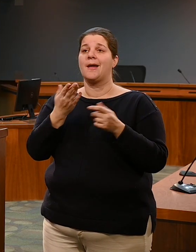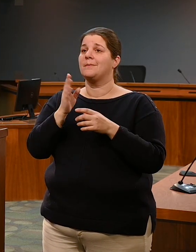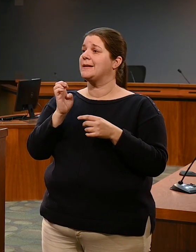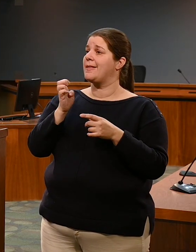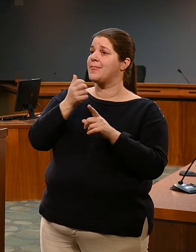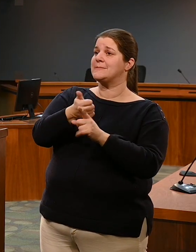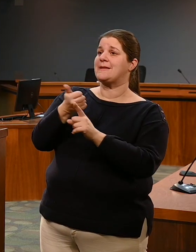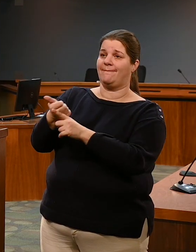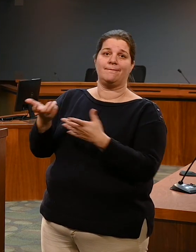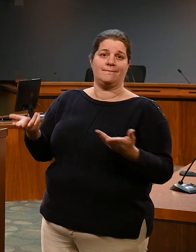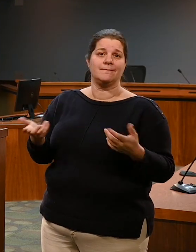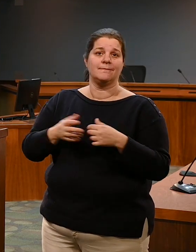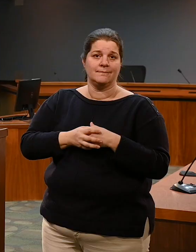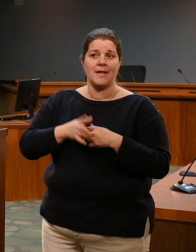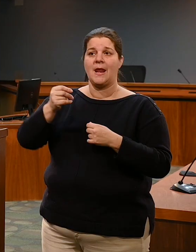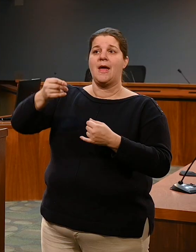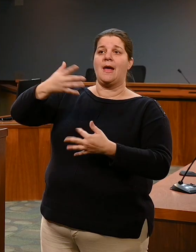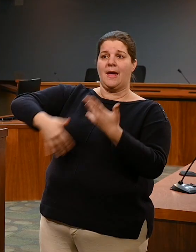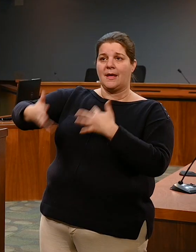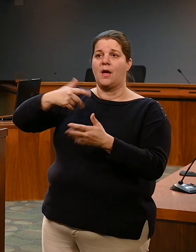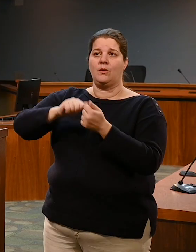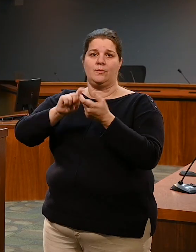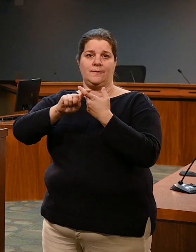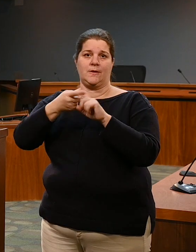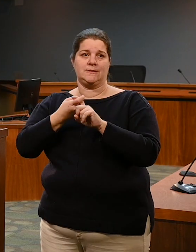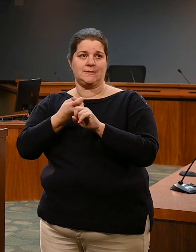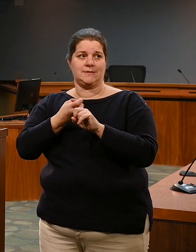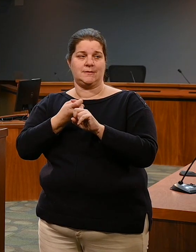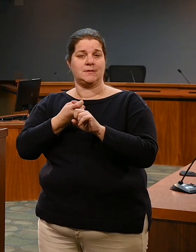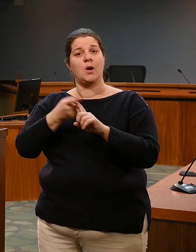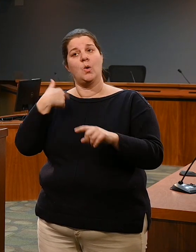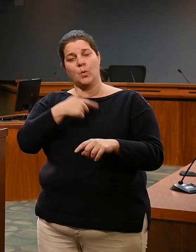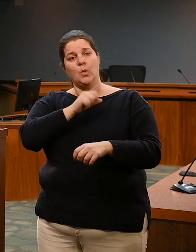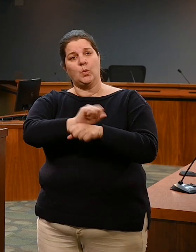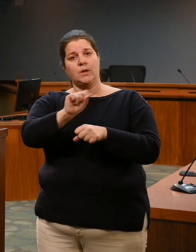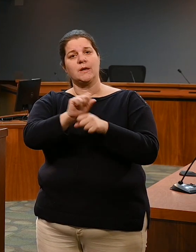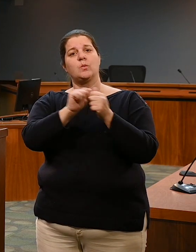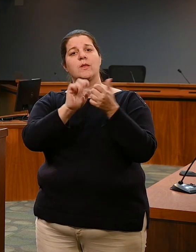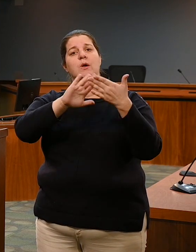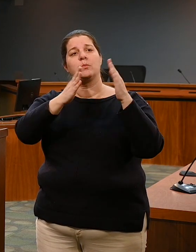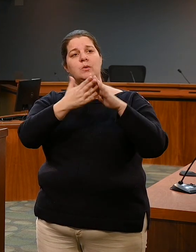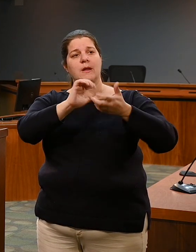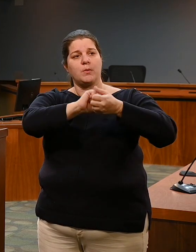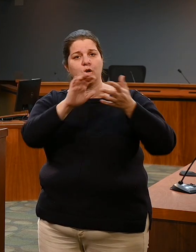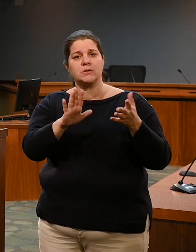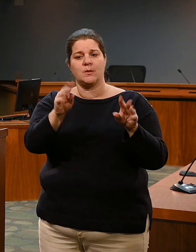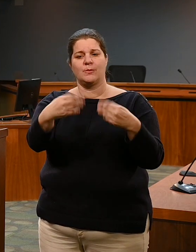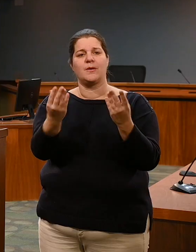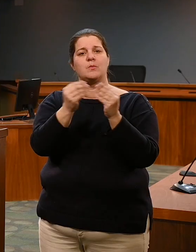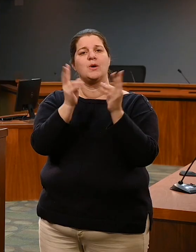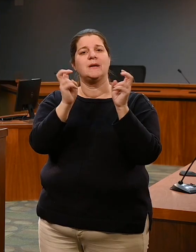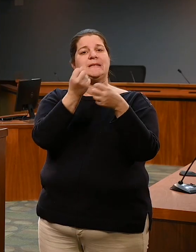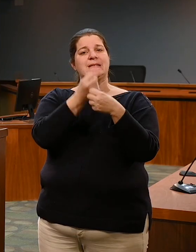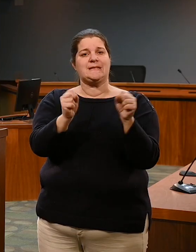be themselves and hang out with friends. We're working with the community partners to deliver more of those